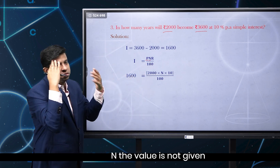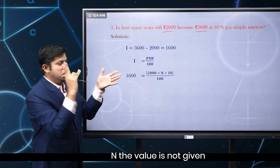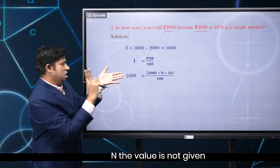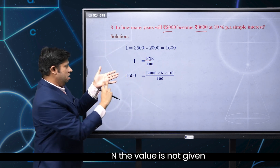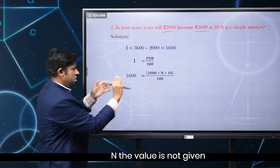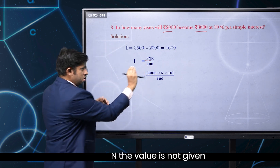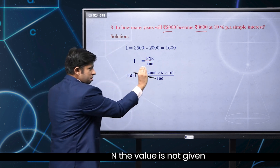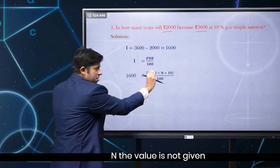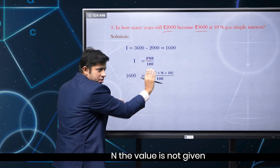given,